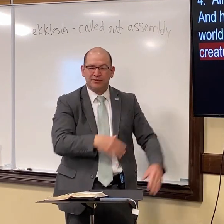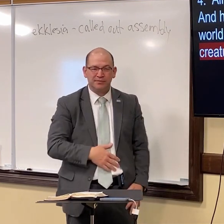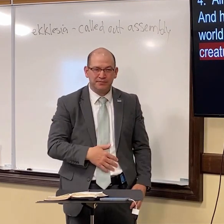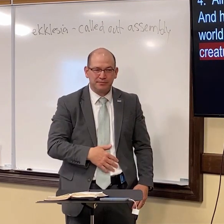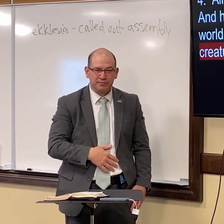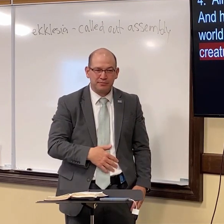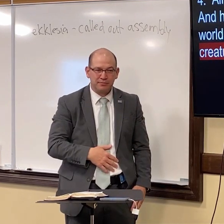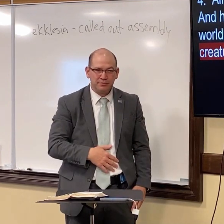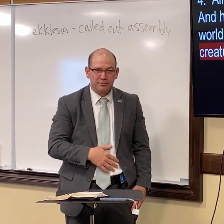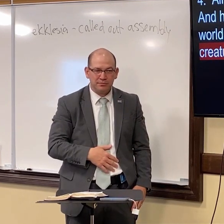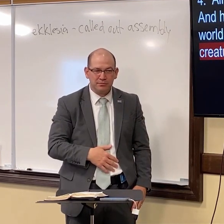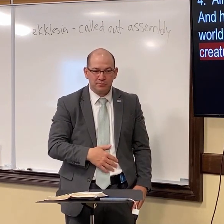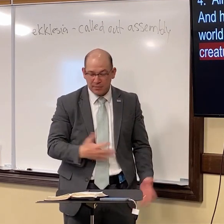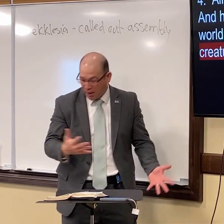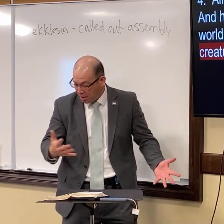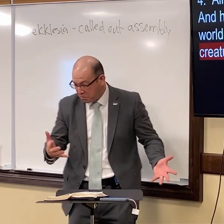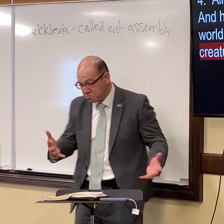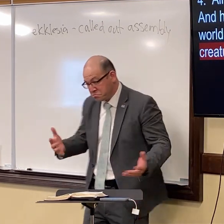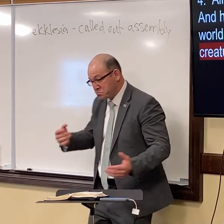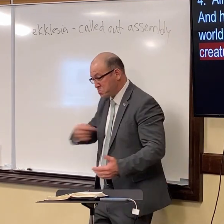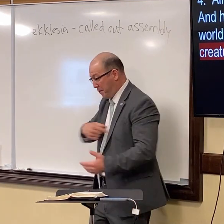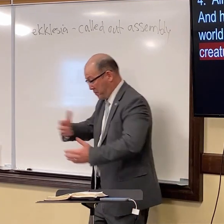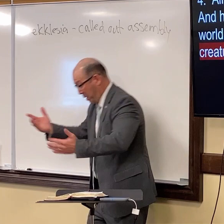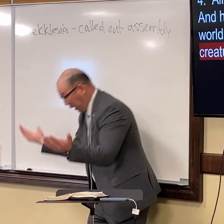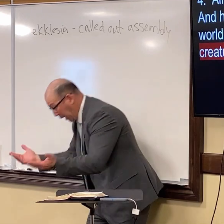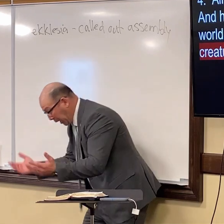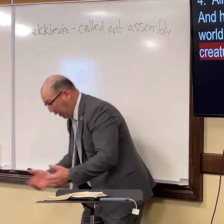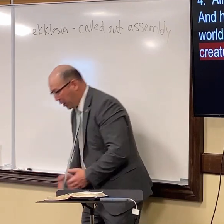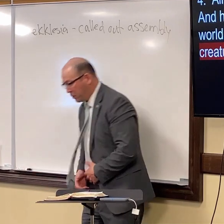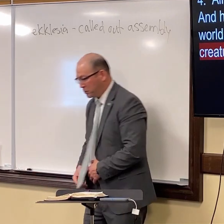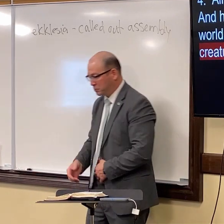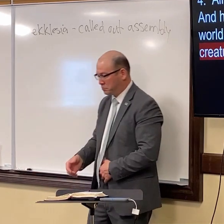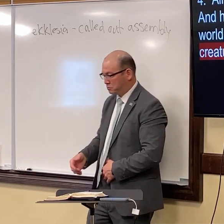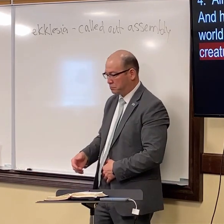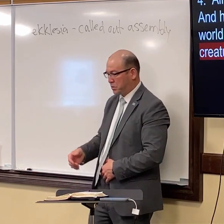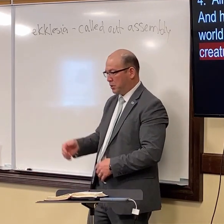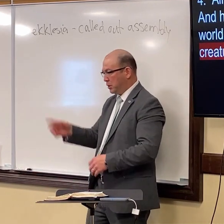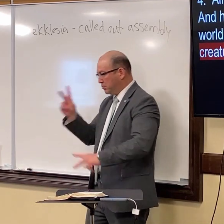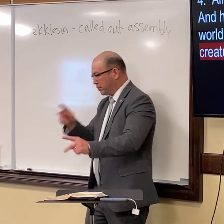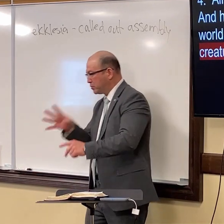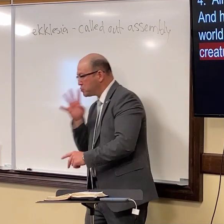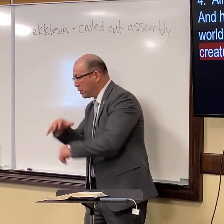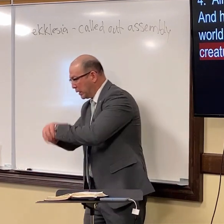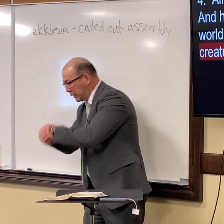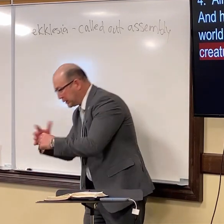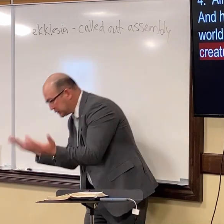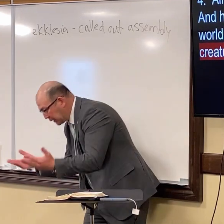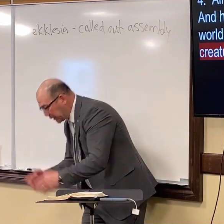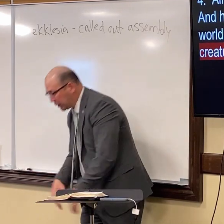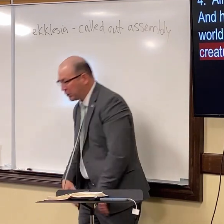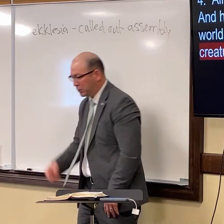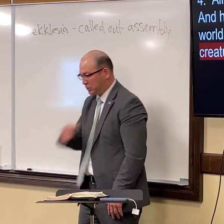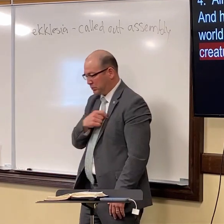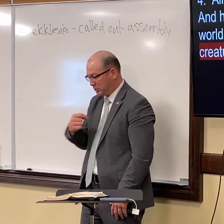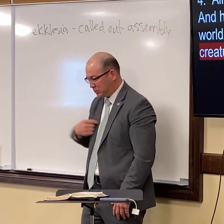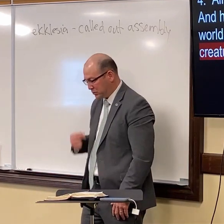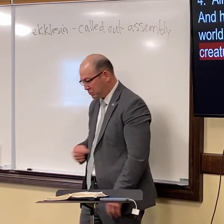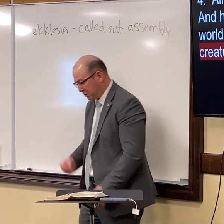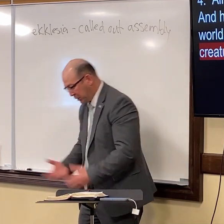And through this, we are involved in this command to preach the gospel to every creature. Some people talk English,